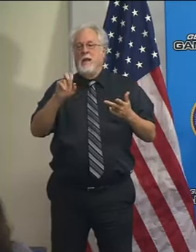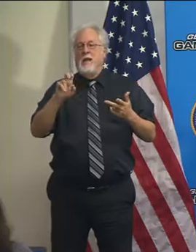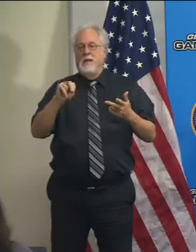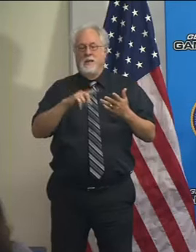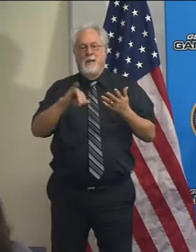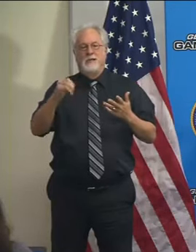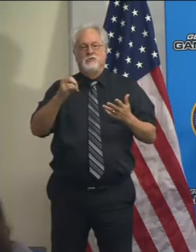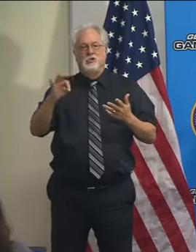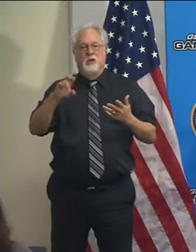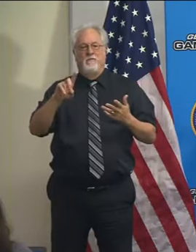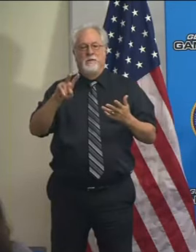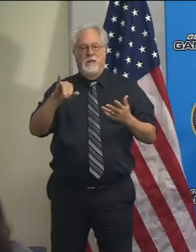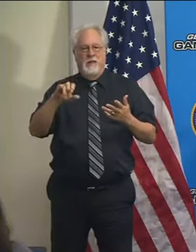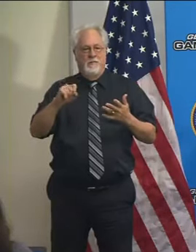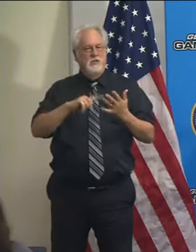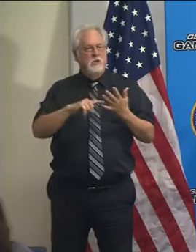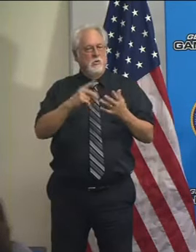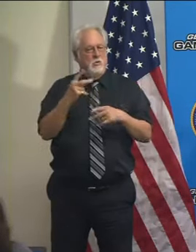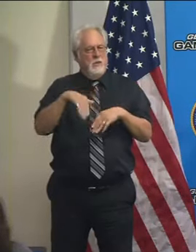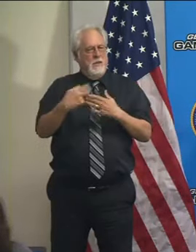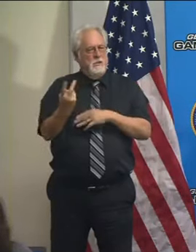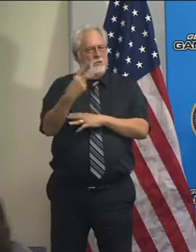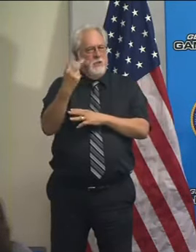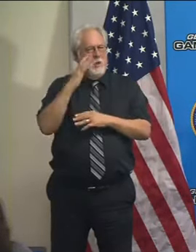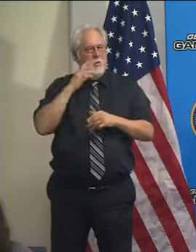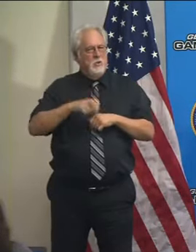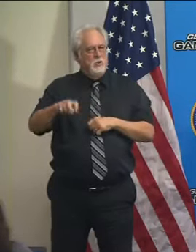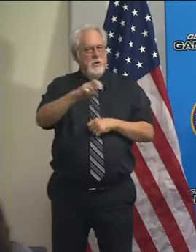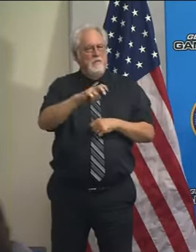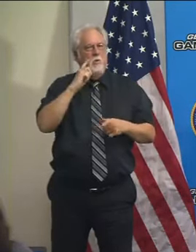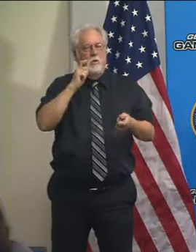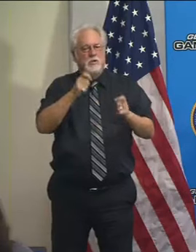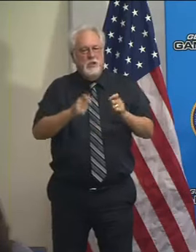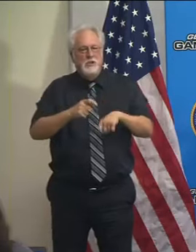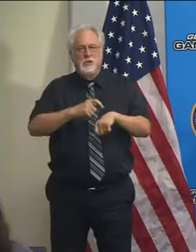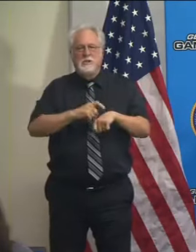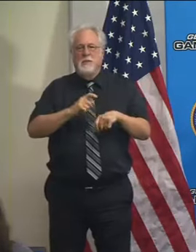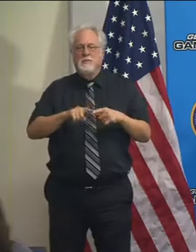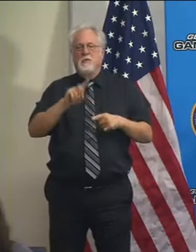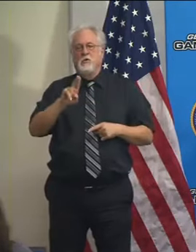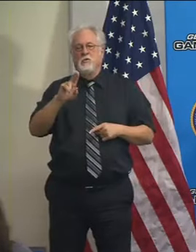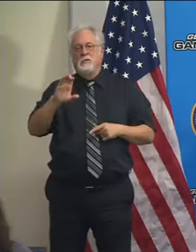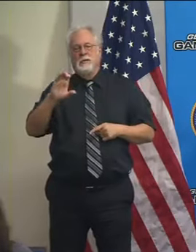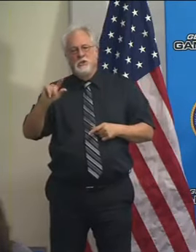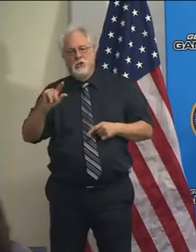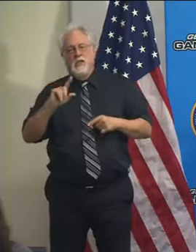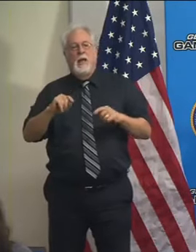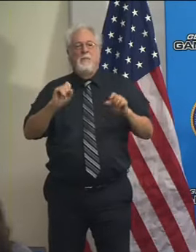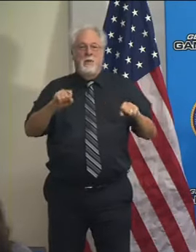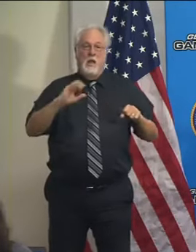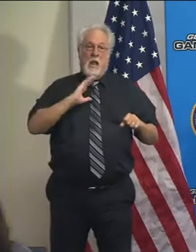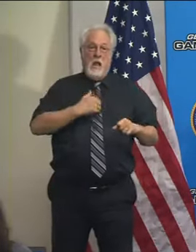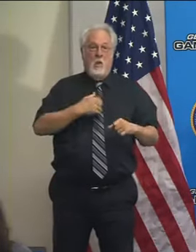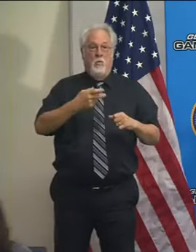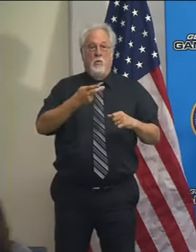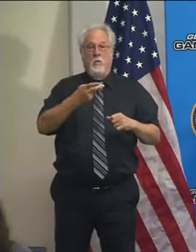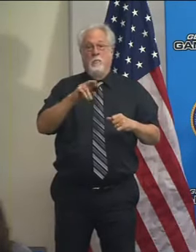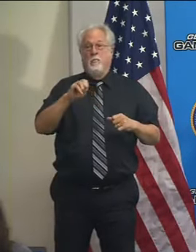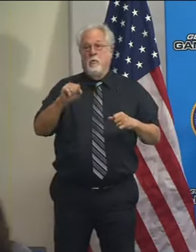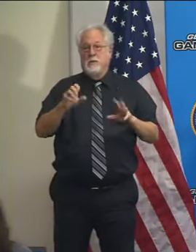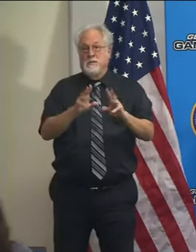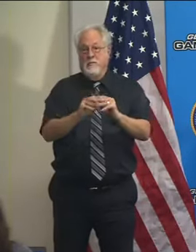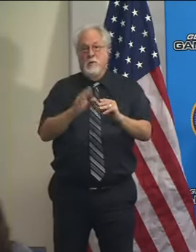Jefferson Davis. So the next 2 days we're going to be traveling. We're going to be changing the times of the UCG meetings and potentially of our press availabilities,